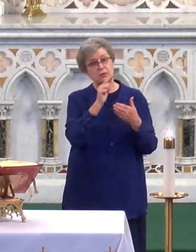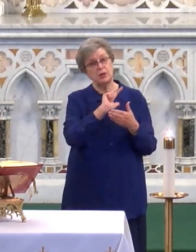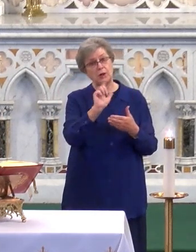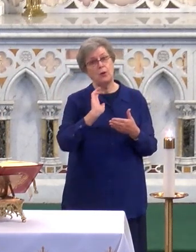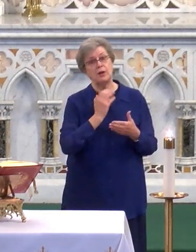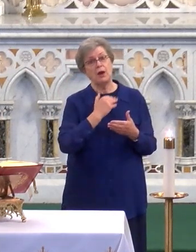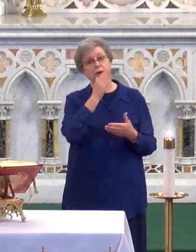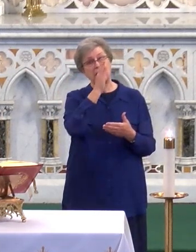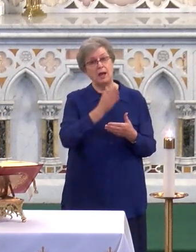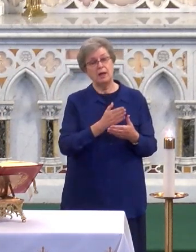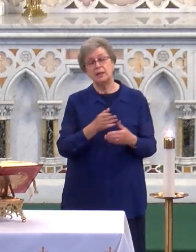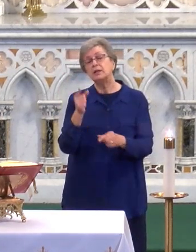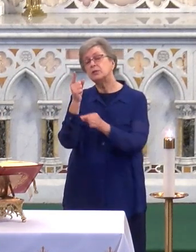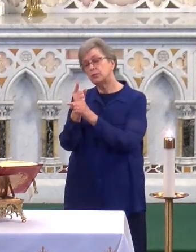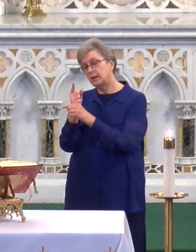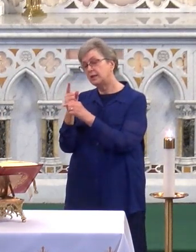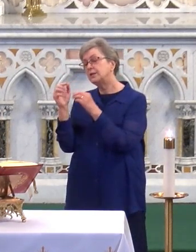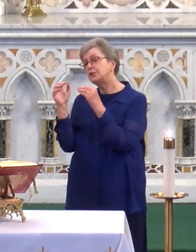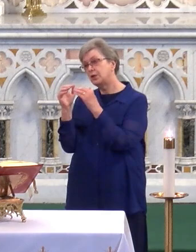Lord, our God.